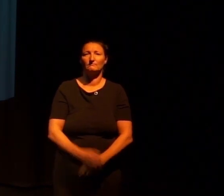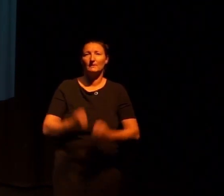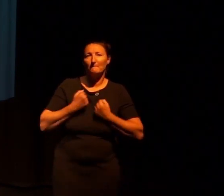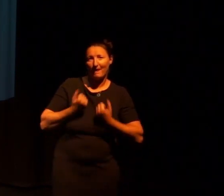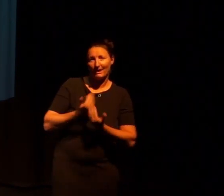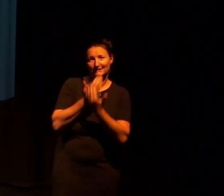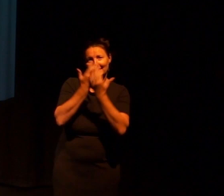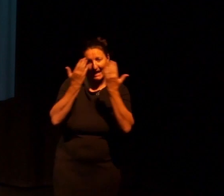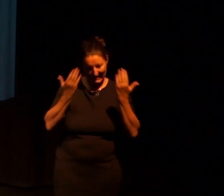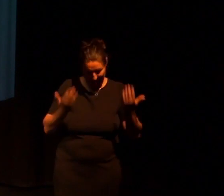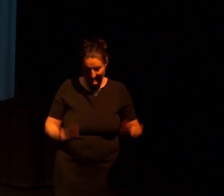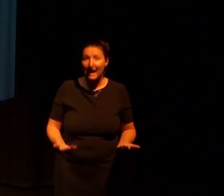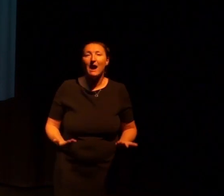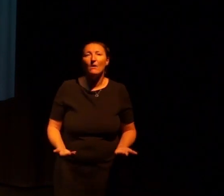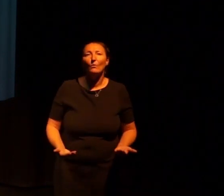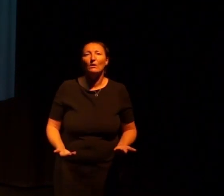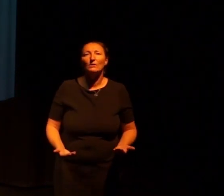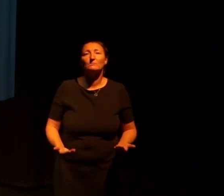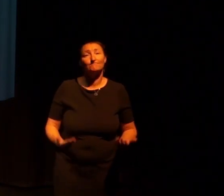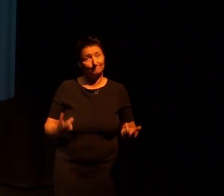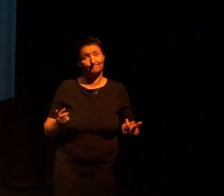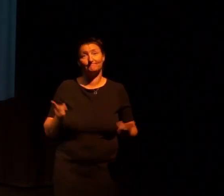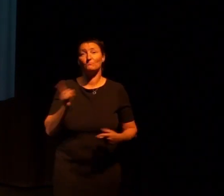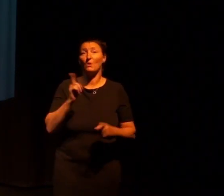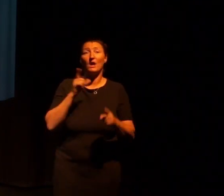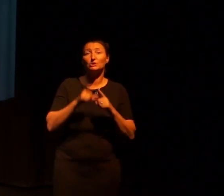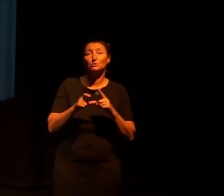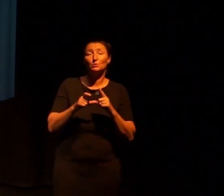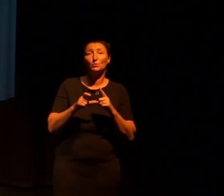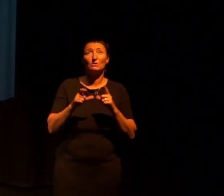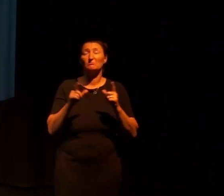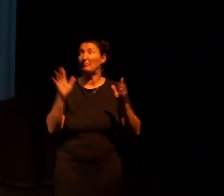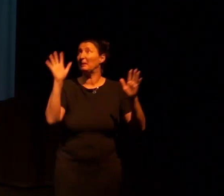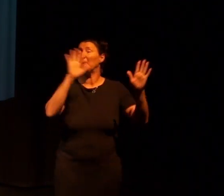My days now are spent in the oblivion,